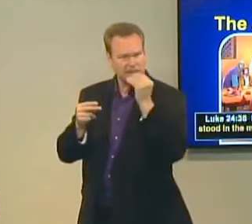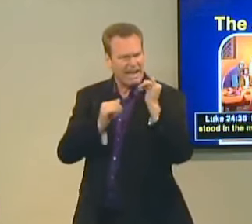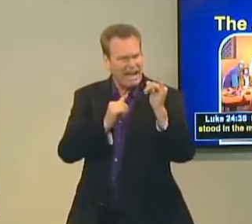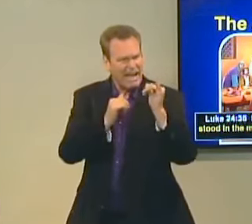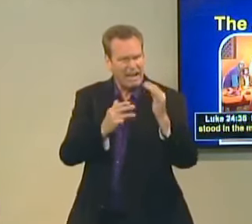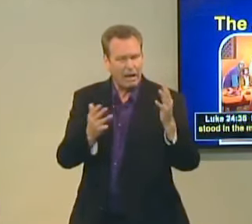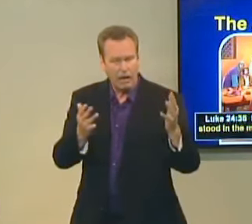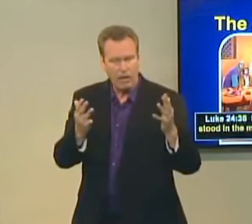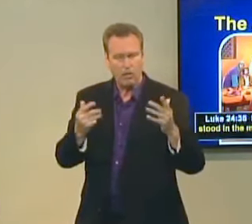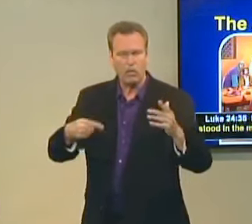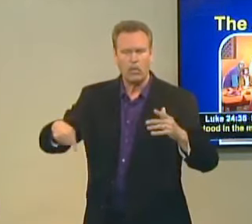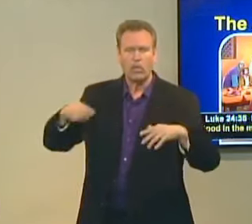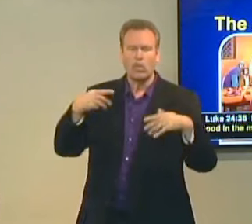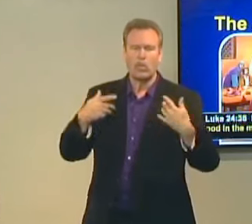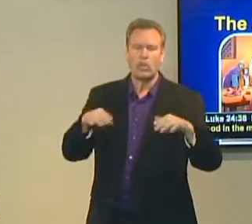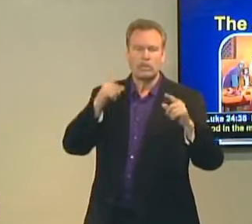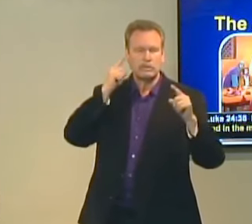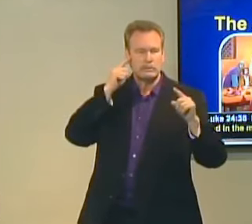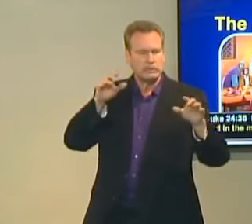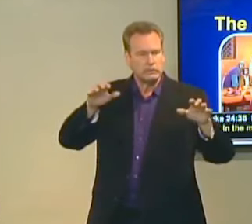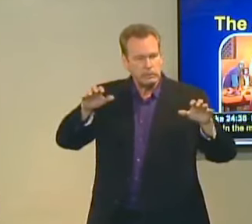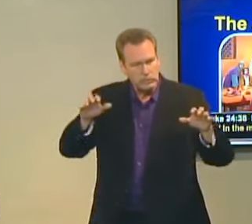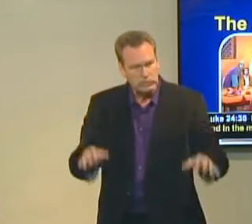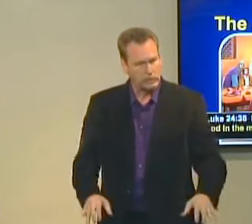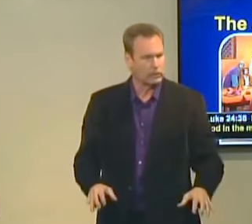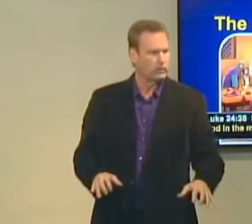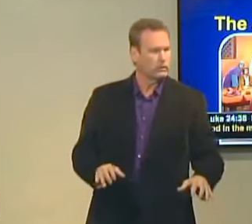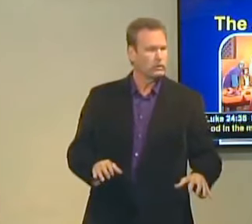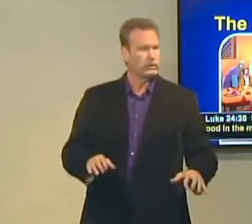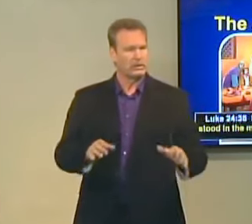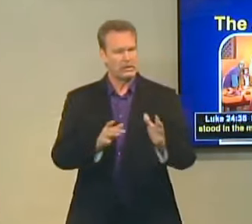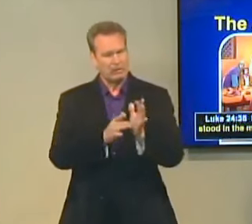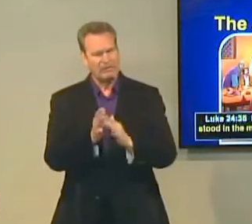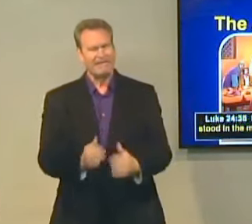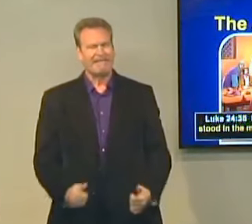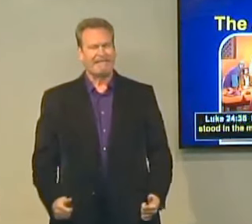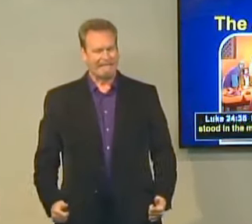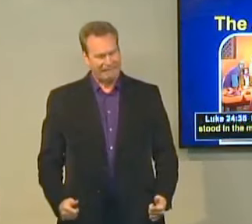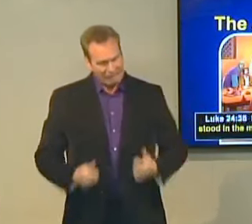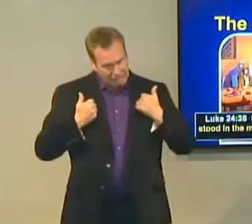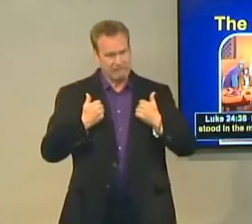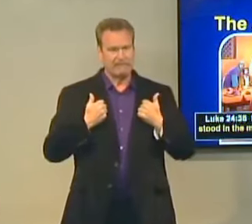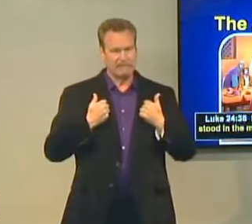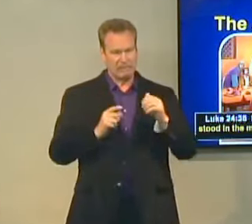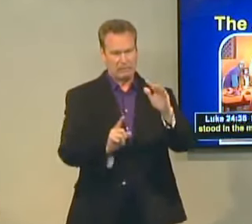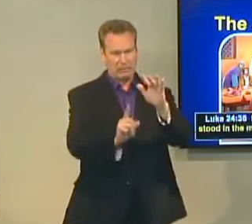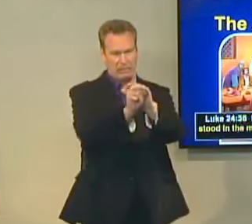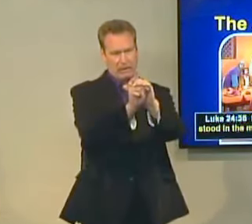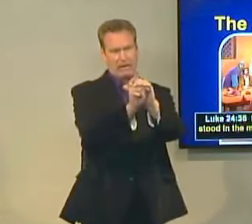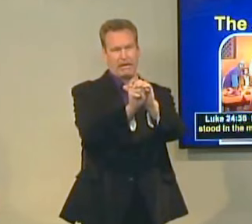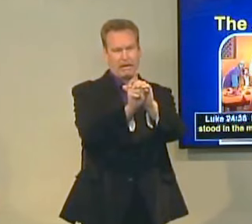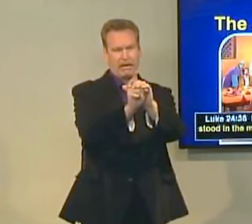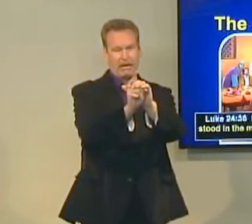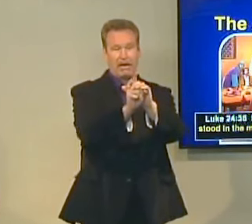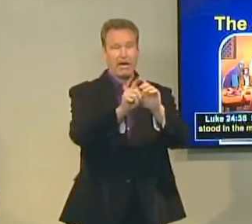drinks. And he's like. I have a body just like you. I'm a human being. Just like you. And they are stunned. they